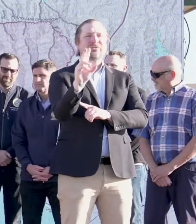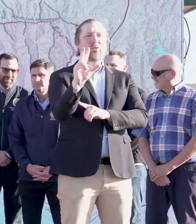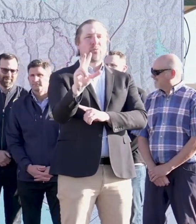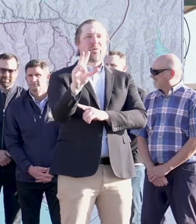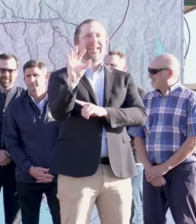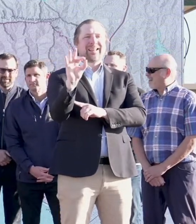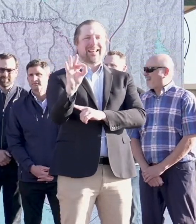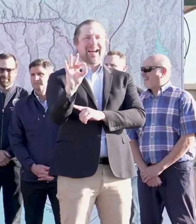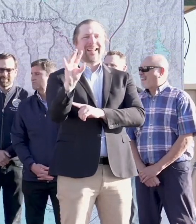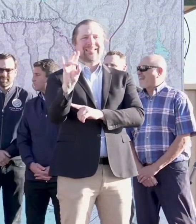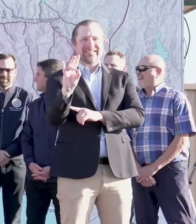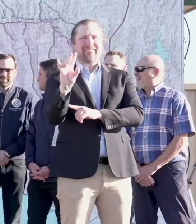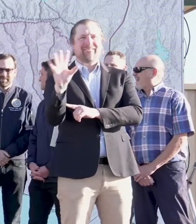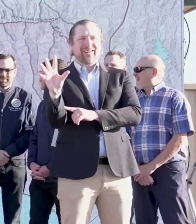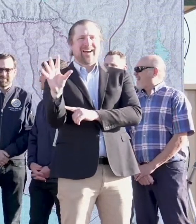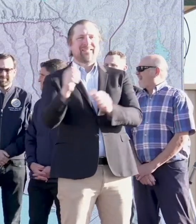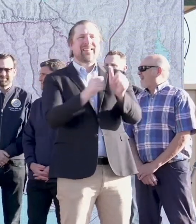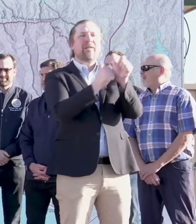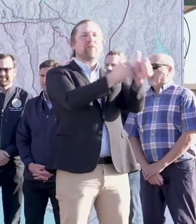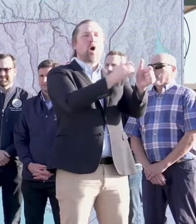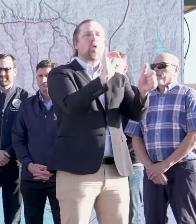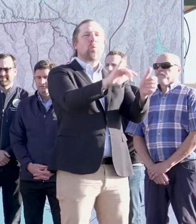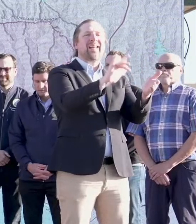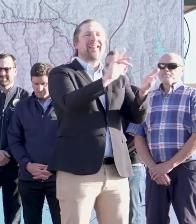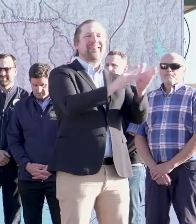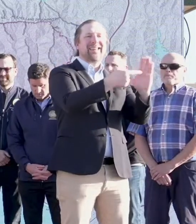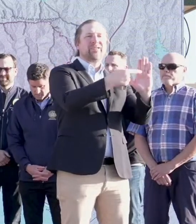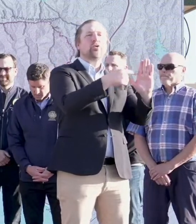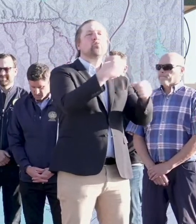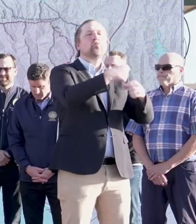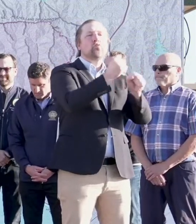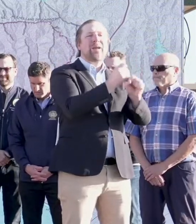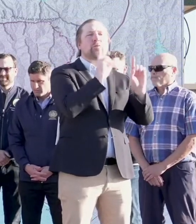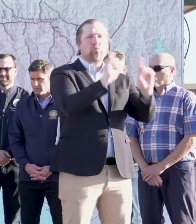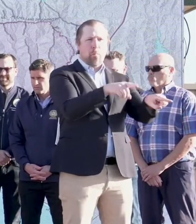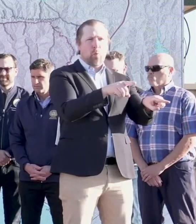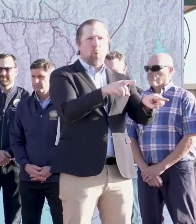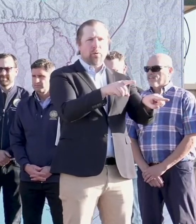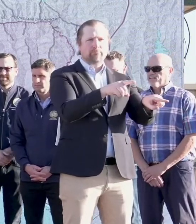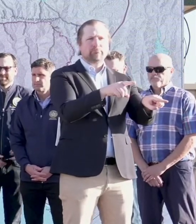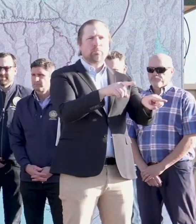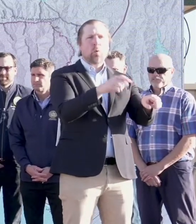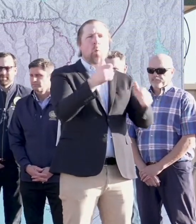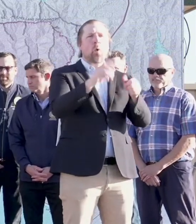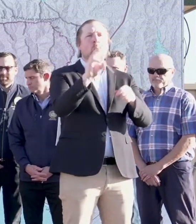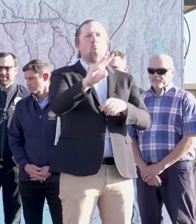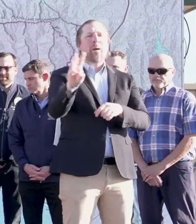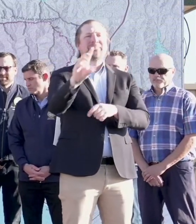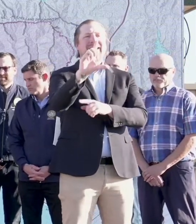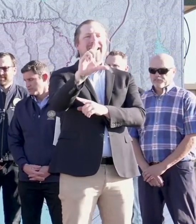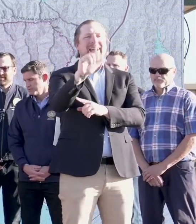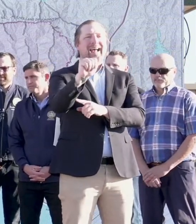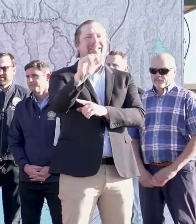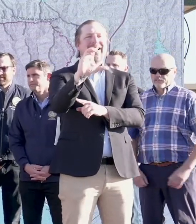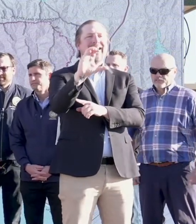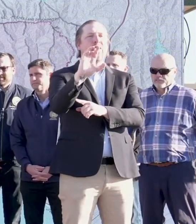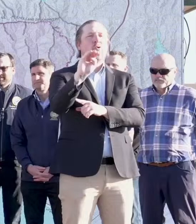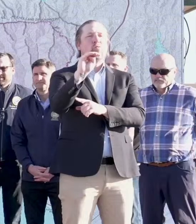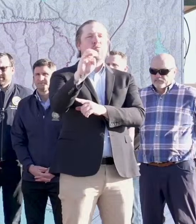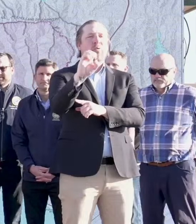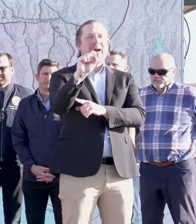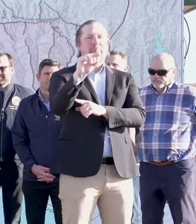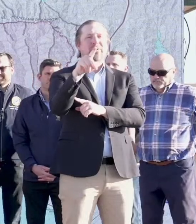63975 and then follow the link to create a report. Go to LA Crime Stoppers. Tips can remain anonymous.